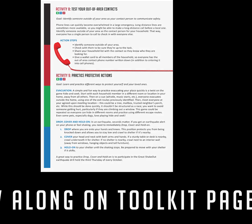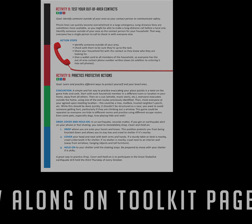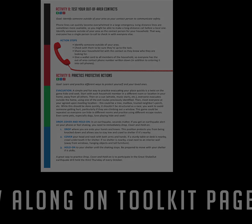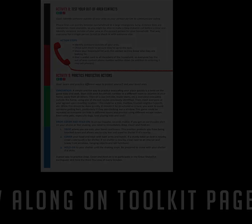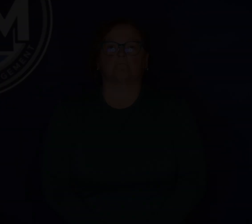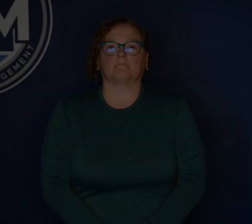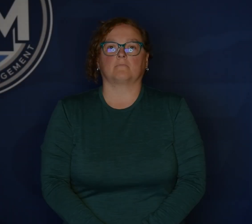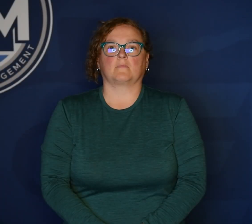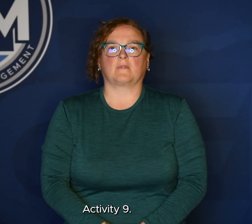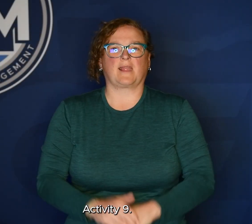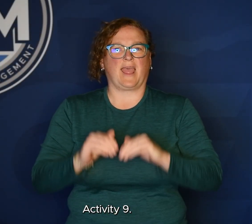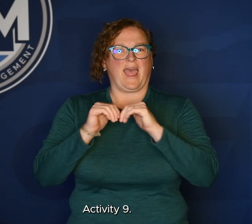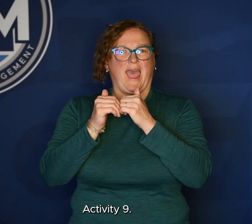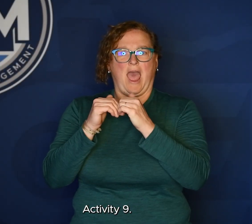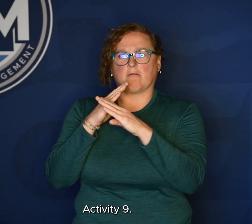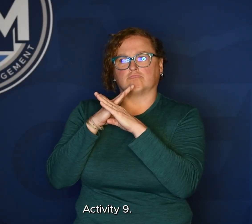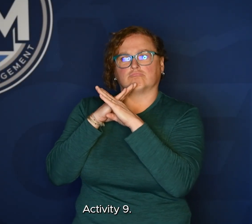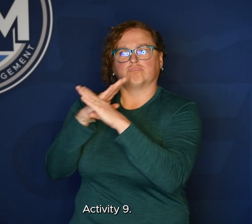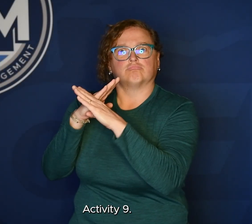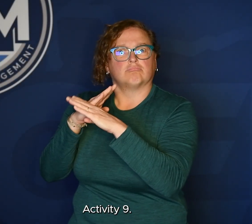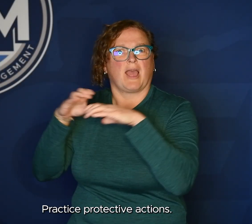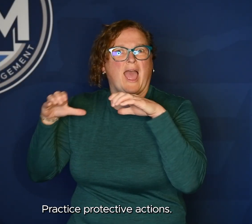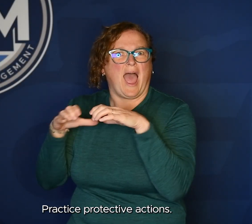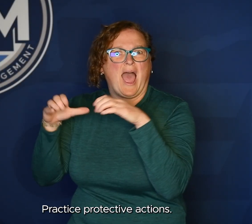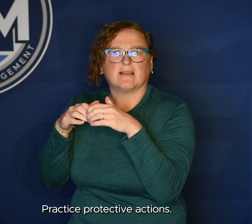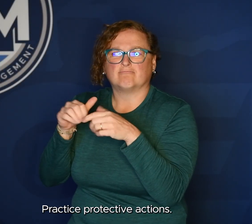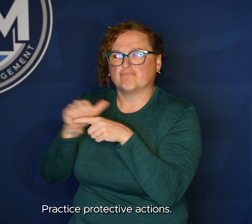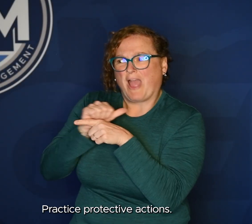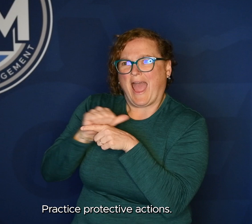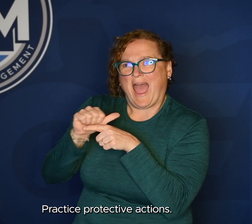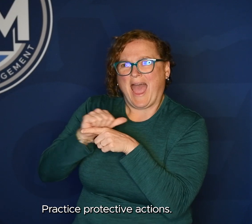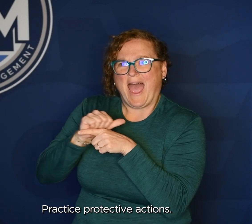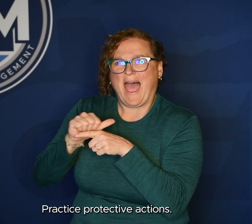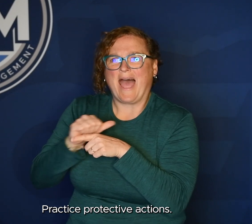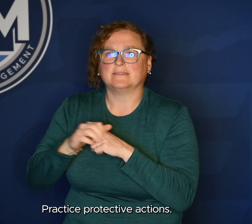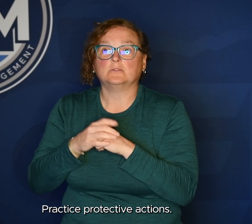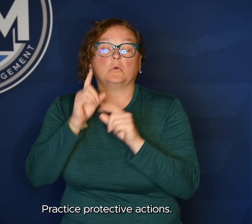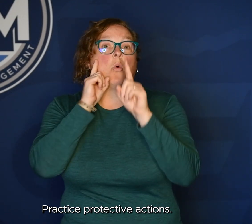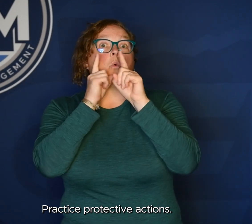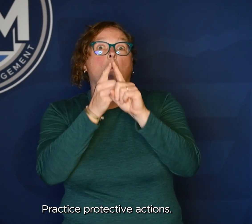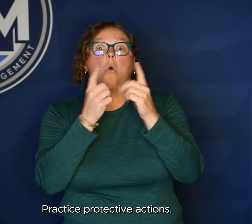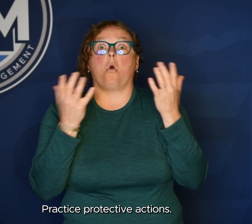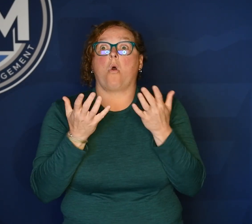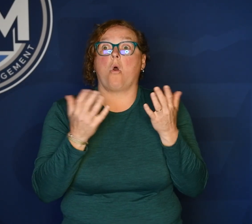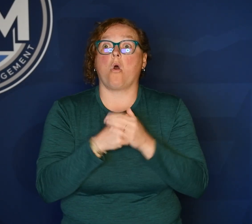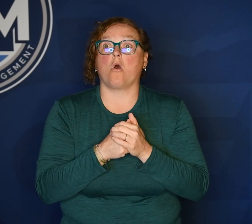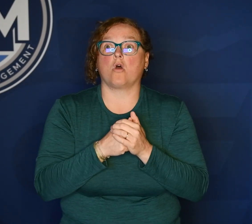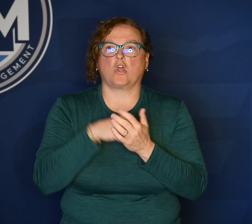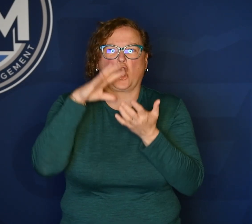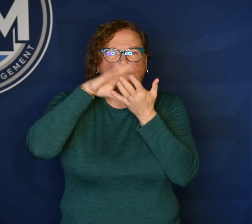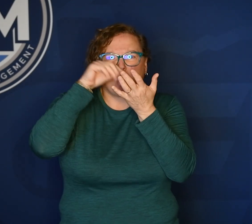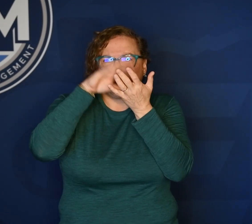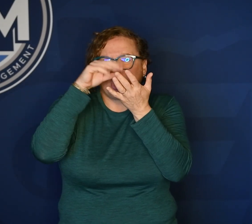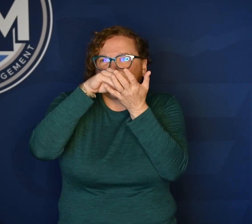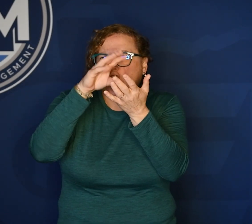page 56. Activity 9. Practice protective actions.